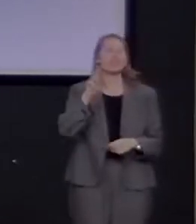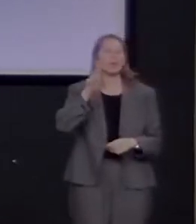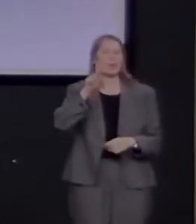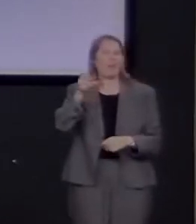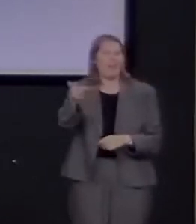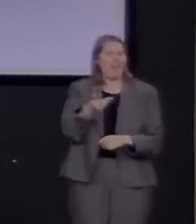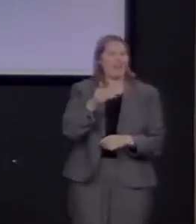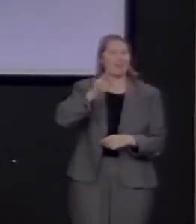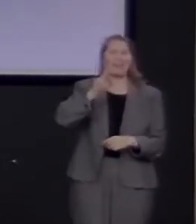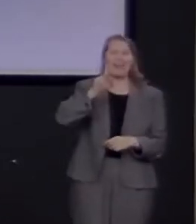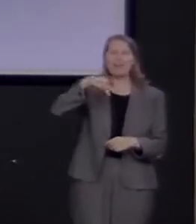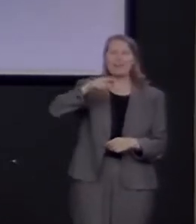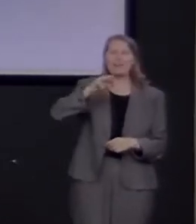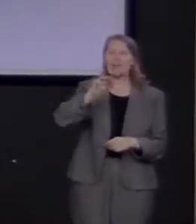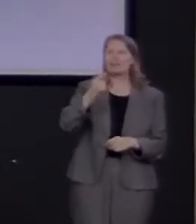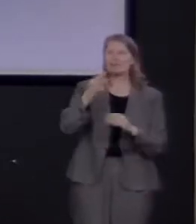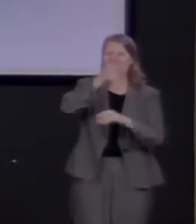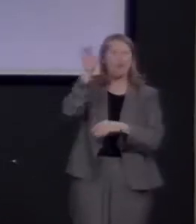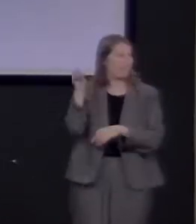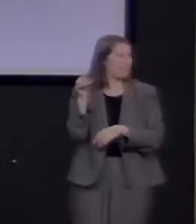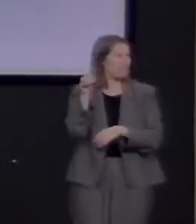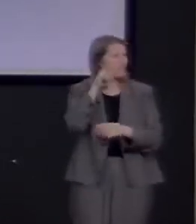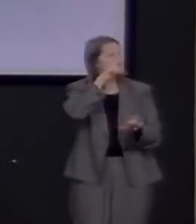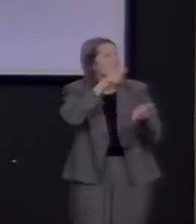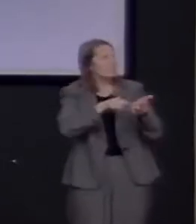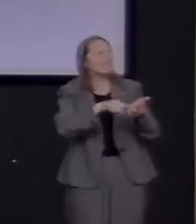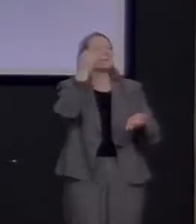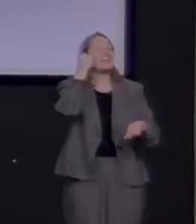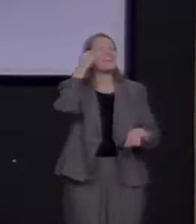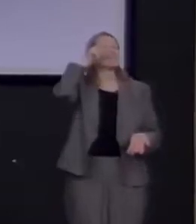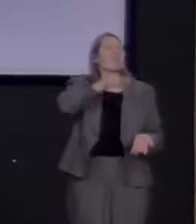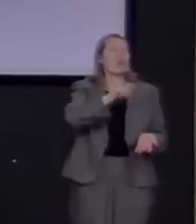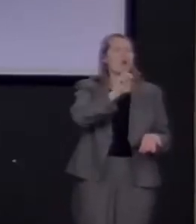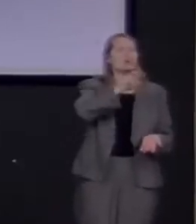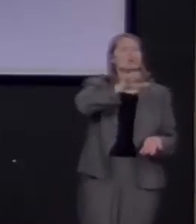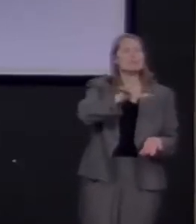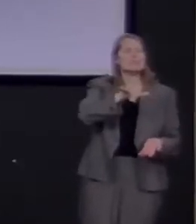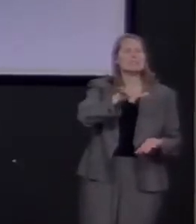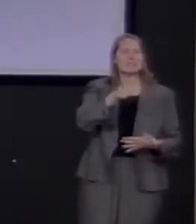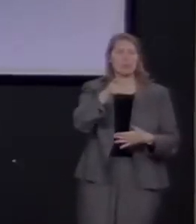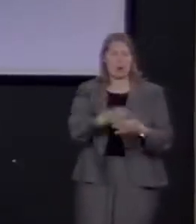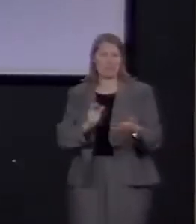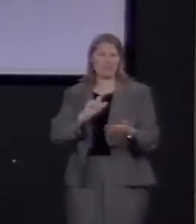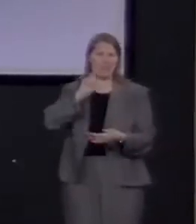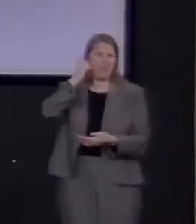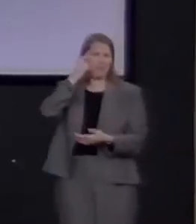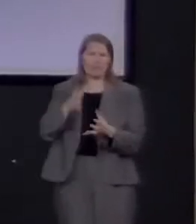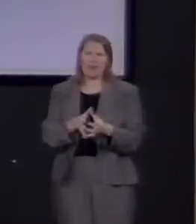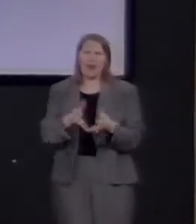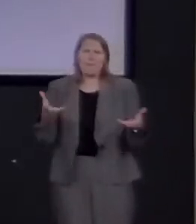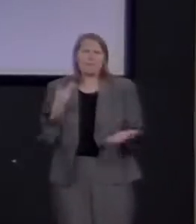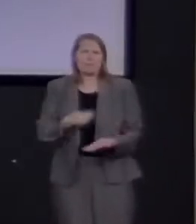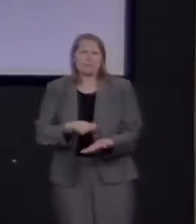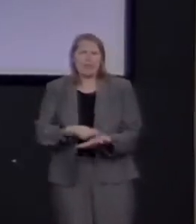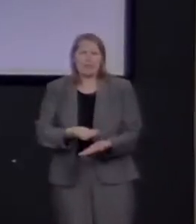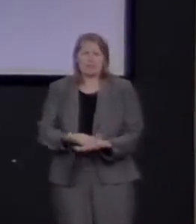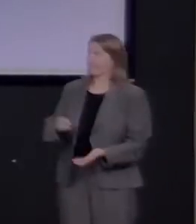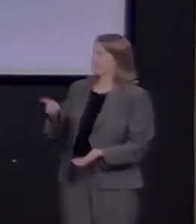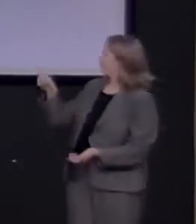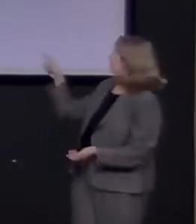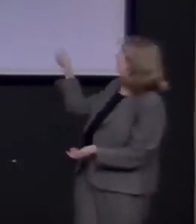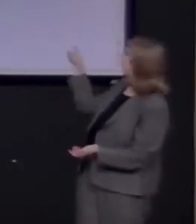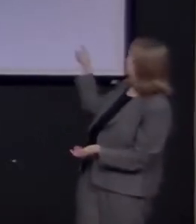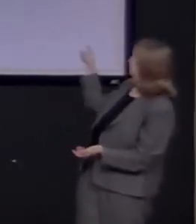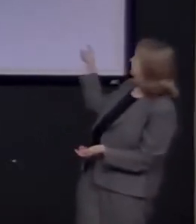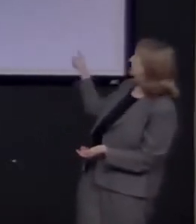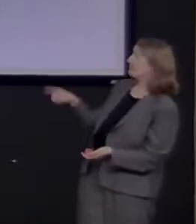government to investigate the cost of low numeracy to the UK, and they estimated that it cost the UK a